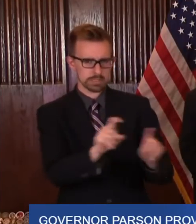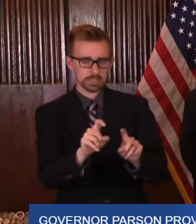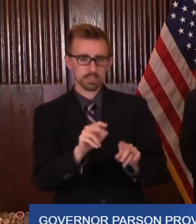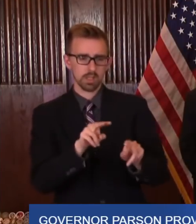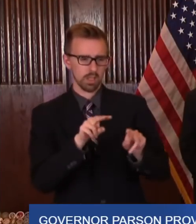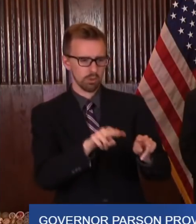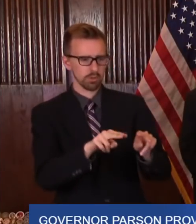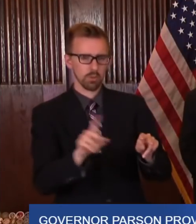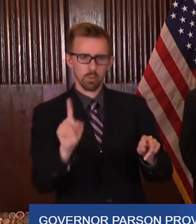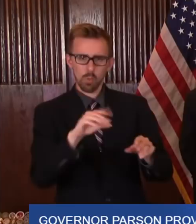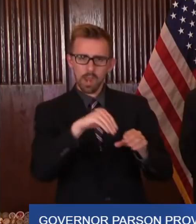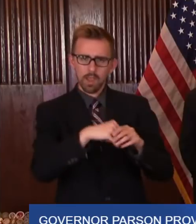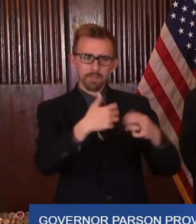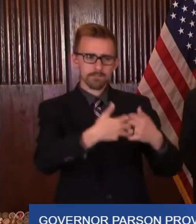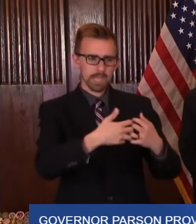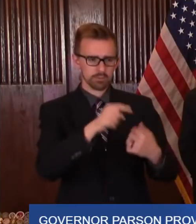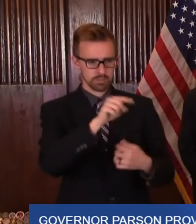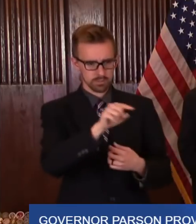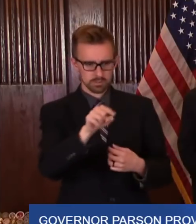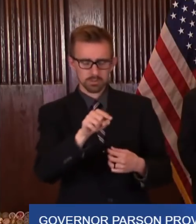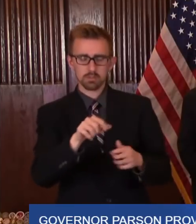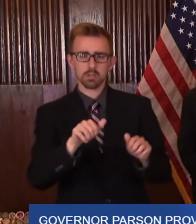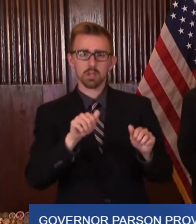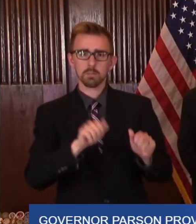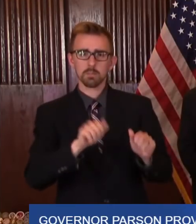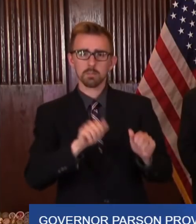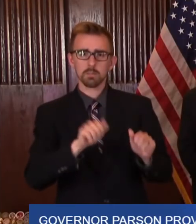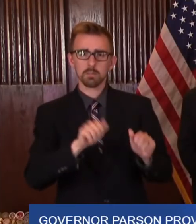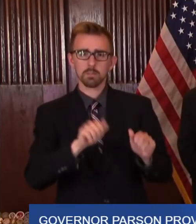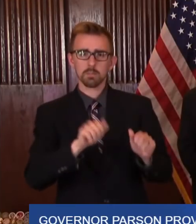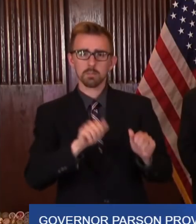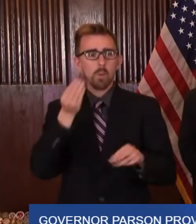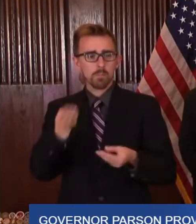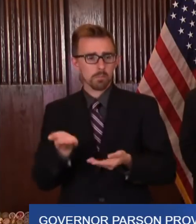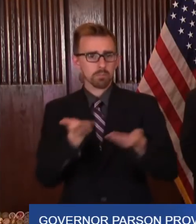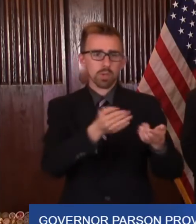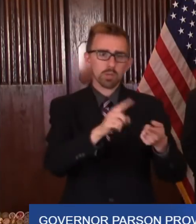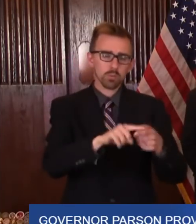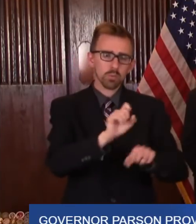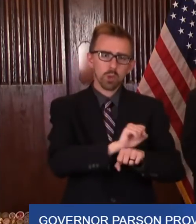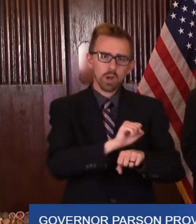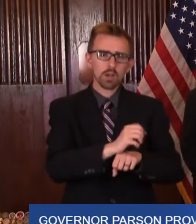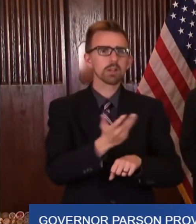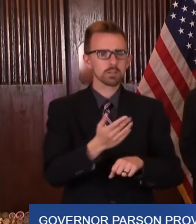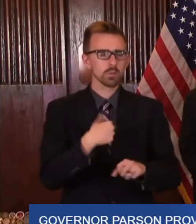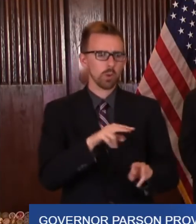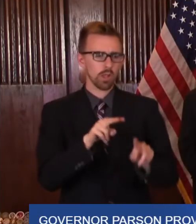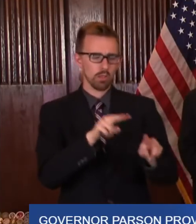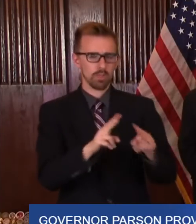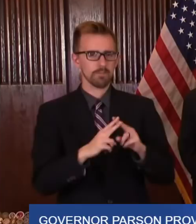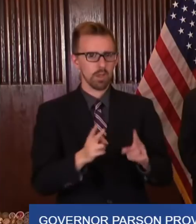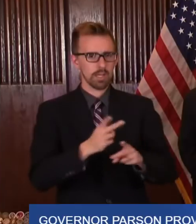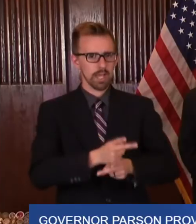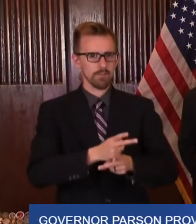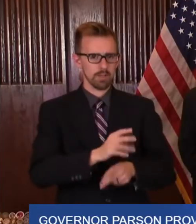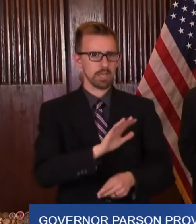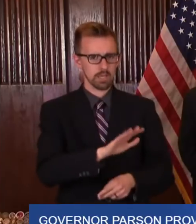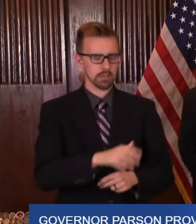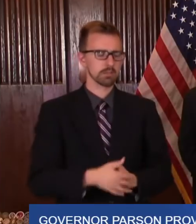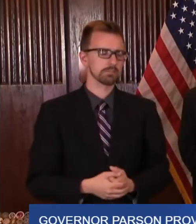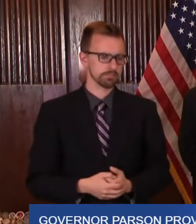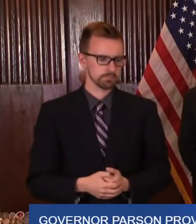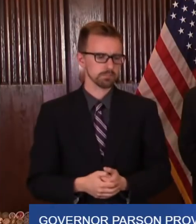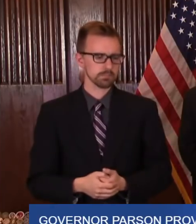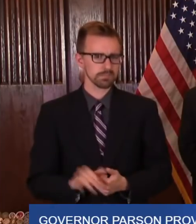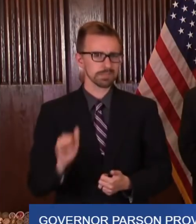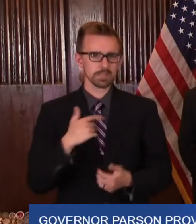cases. We look at where in the plant they are. Is there a chance they're coming from home? And so we look at that very carefully. And like I